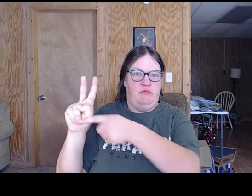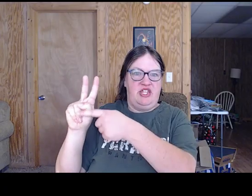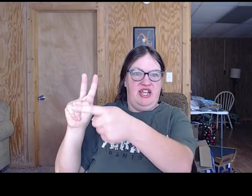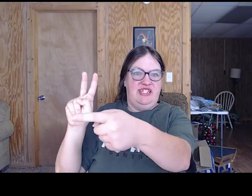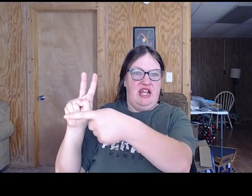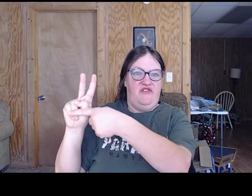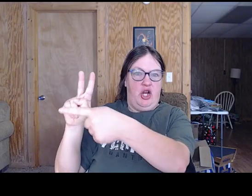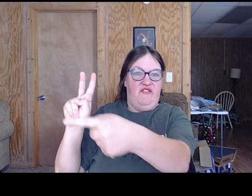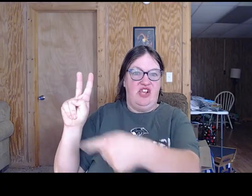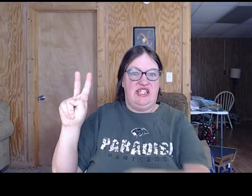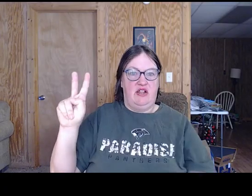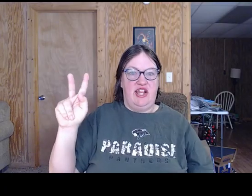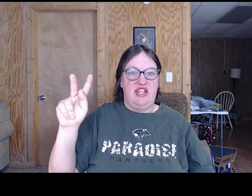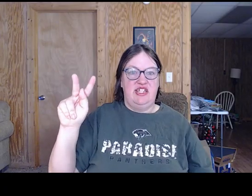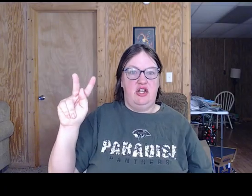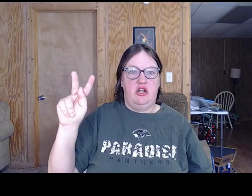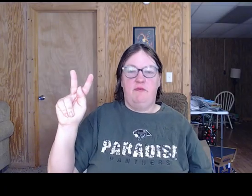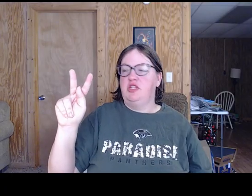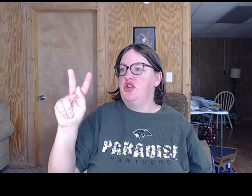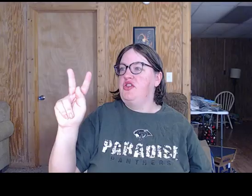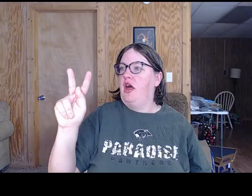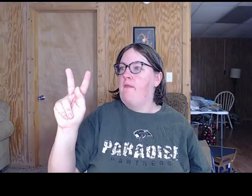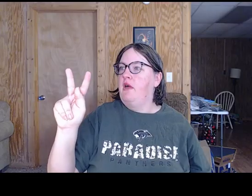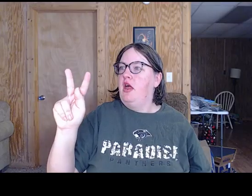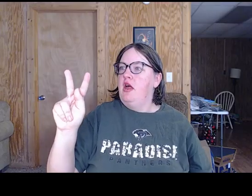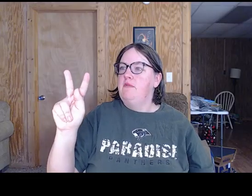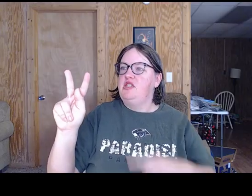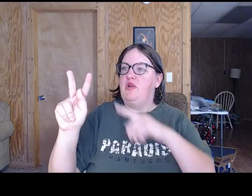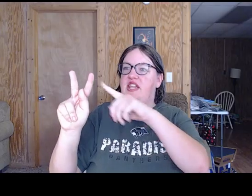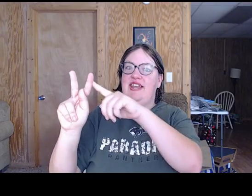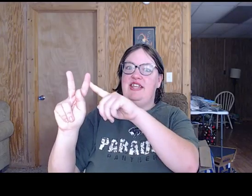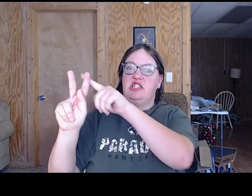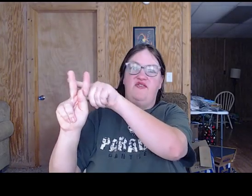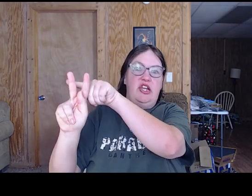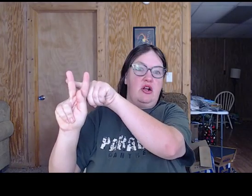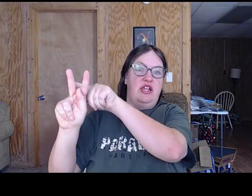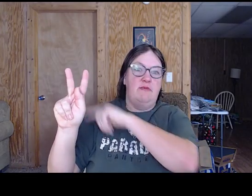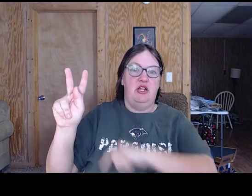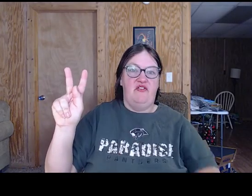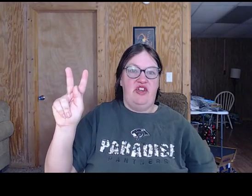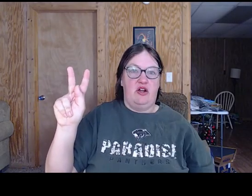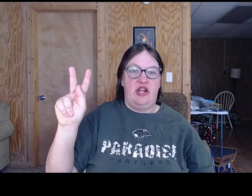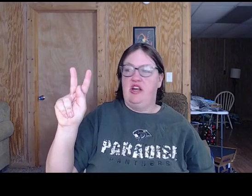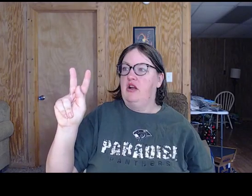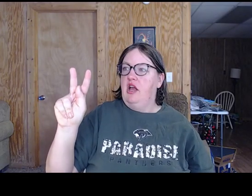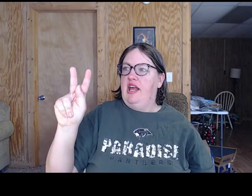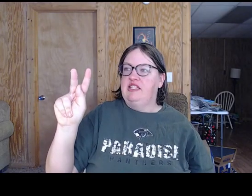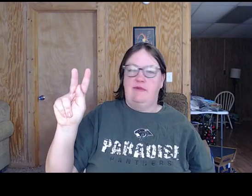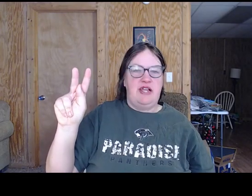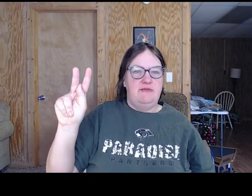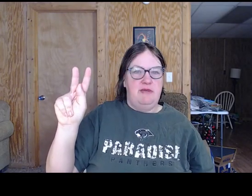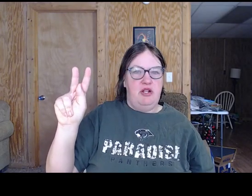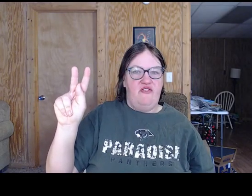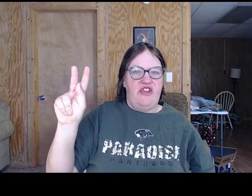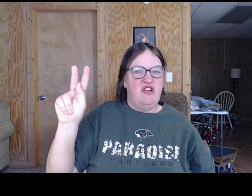the inside of your hand facing out like this, and you're going to put your thumb between the index finger and the middle finger here. And sometimes the middle finger is